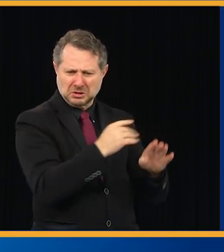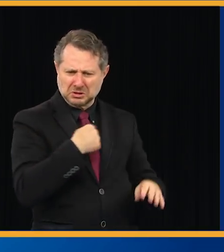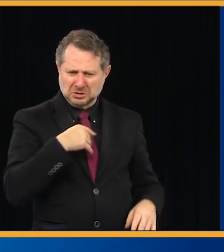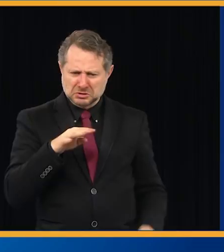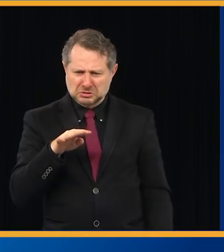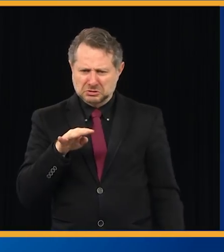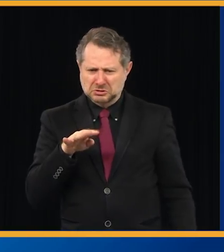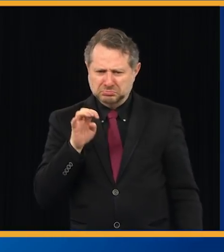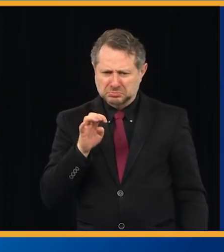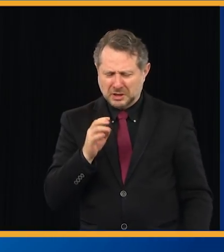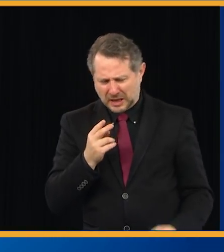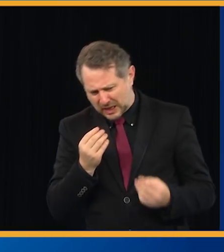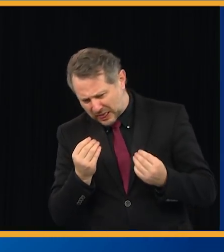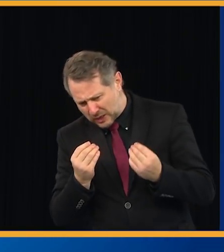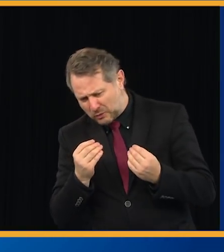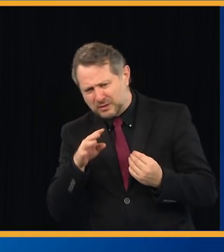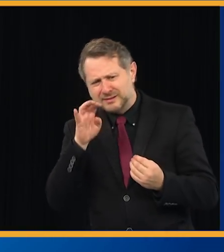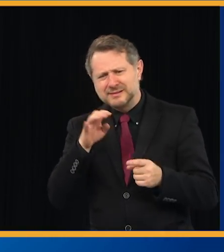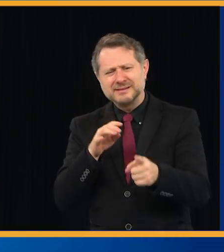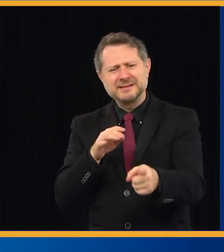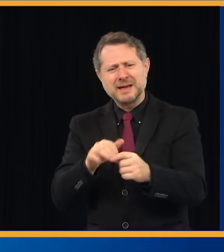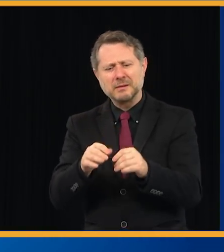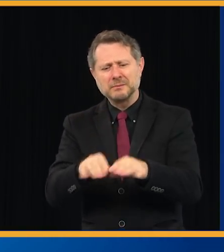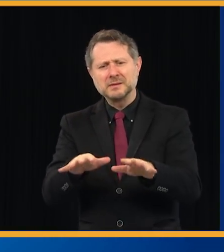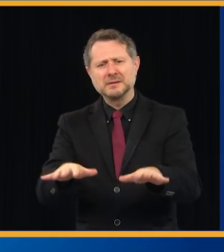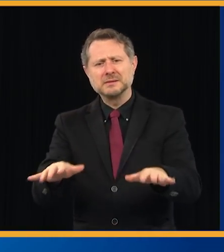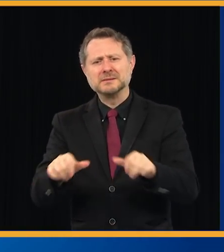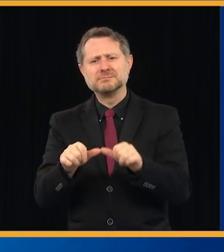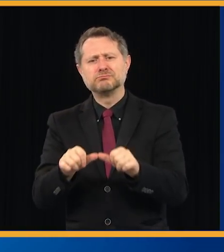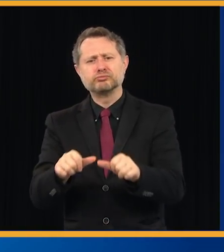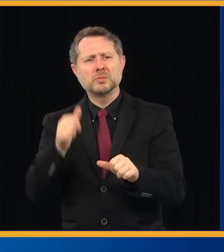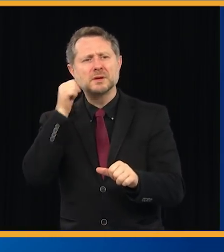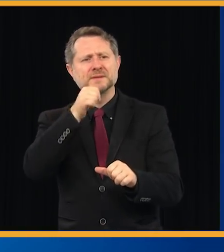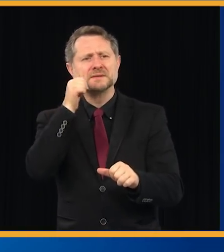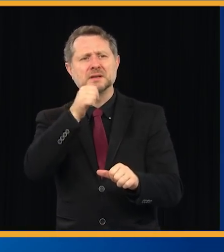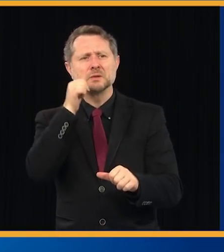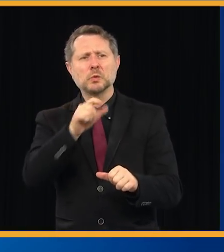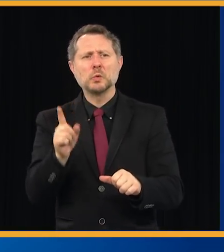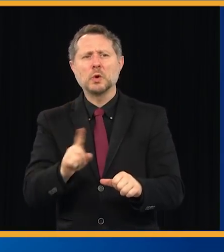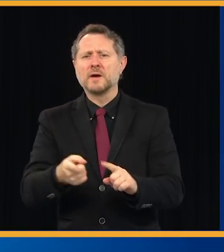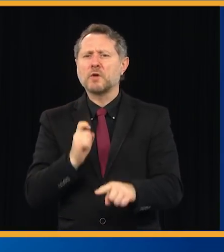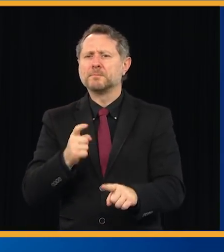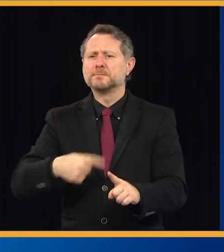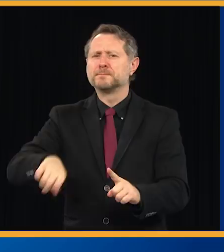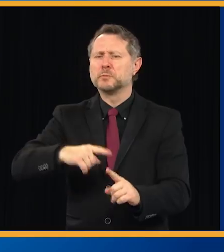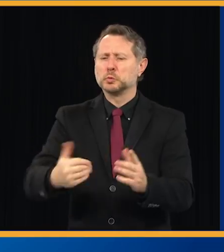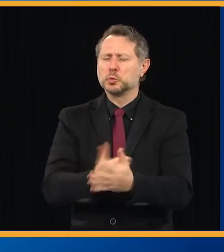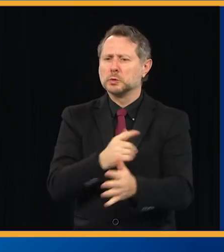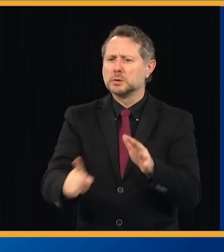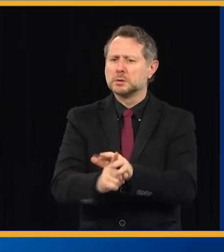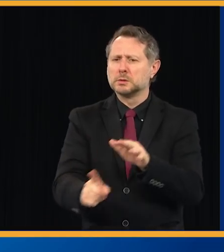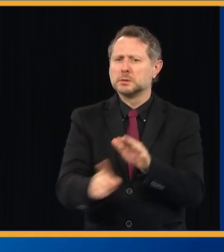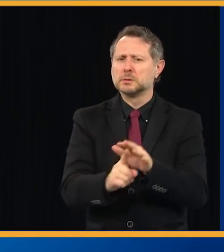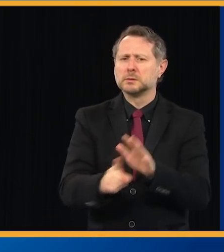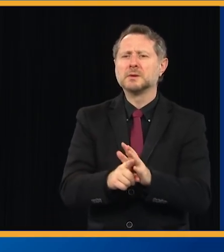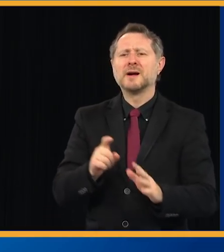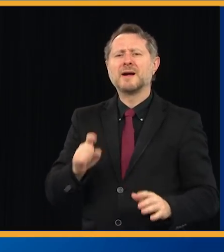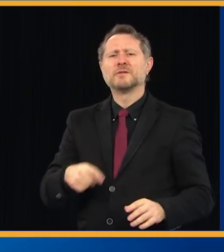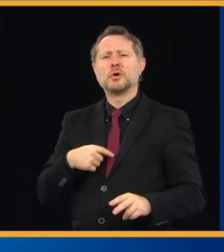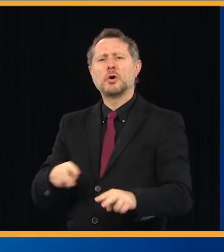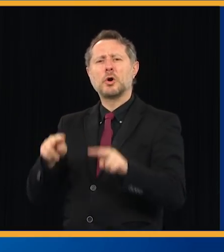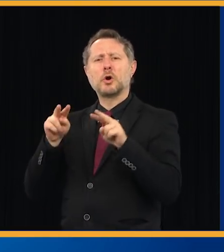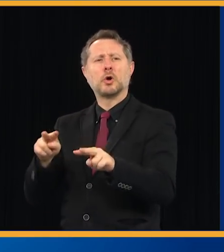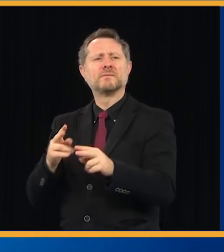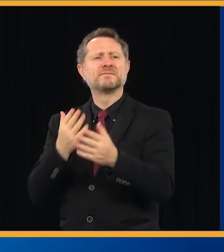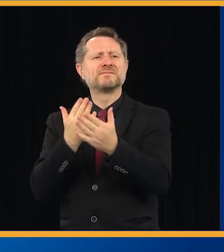are you still generating 600 new cases every day? Where are they coming from? Again, let's look at the facts, let's look at the data, let's